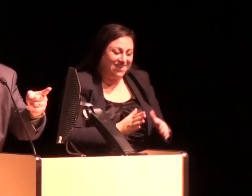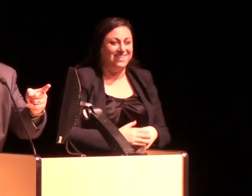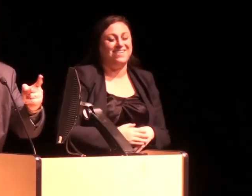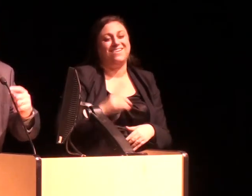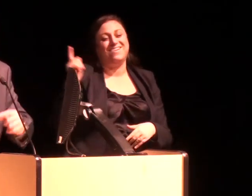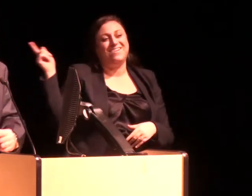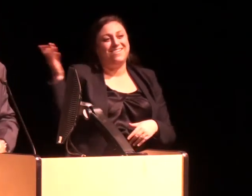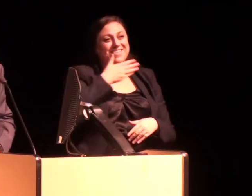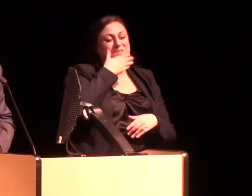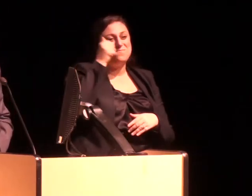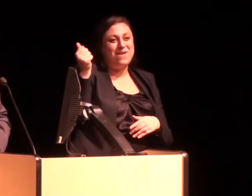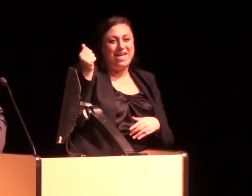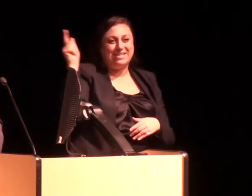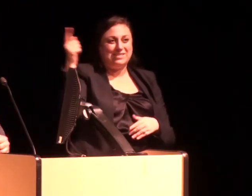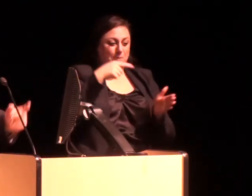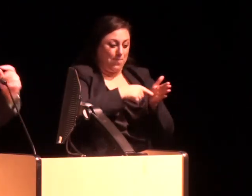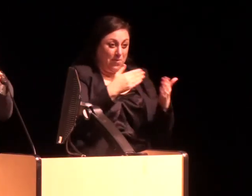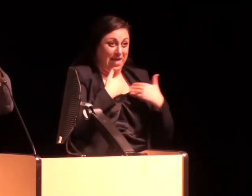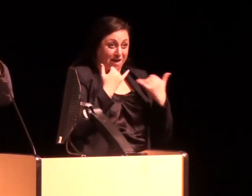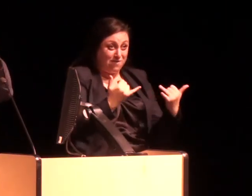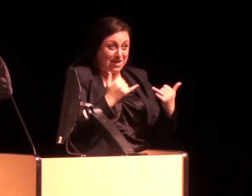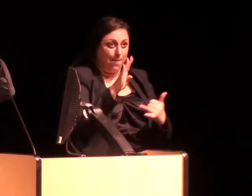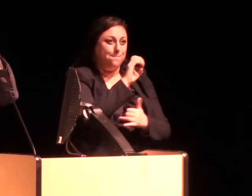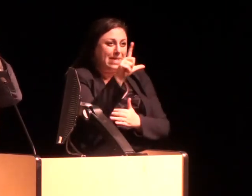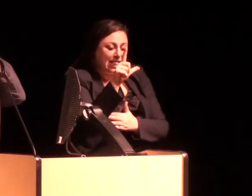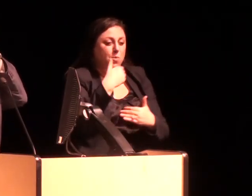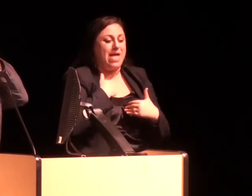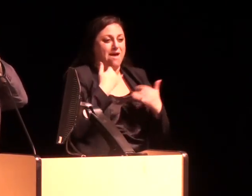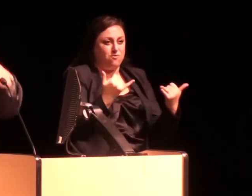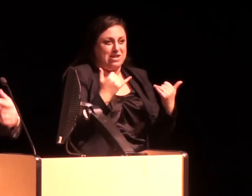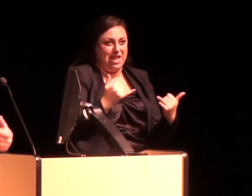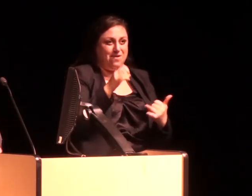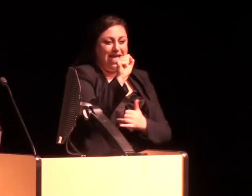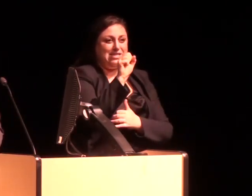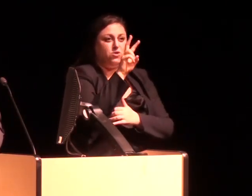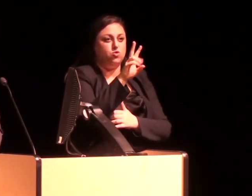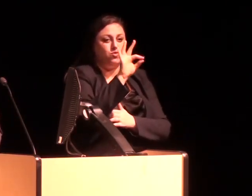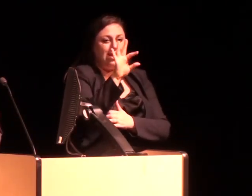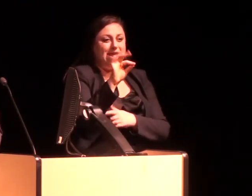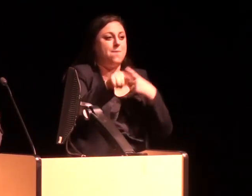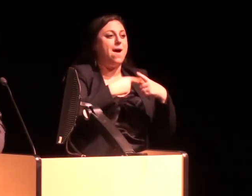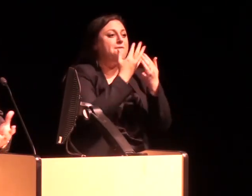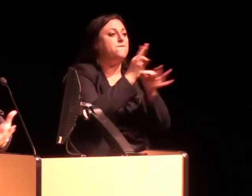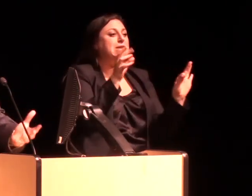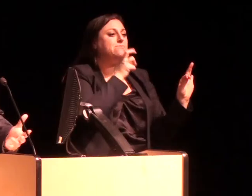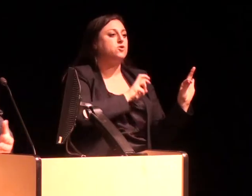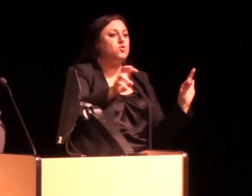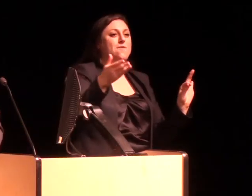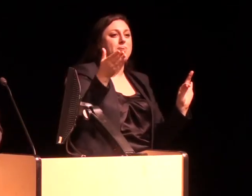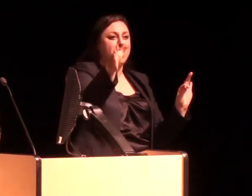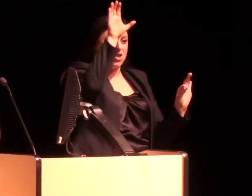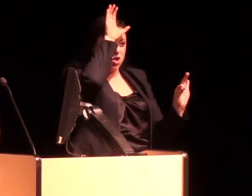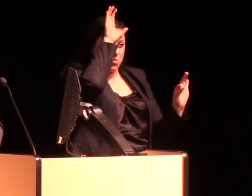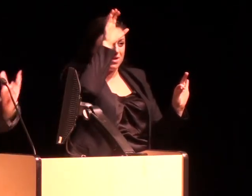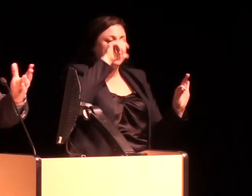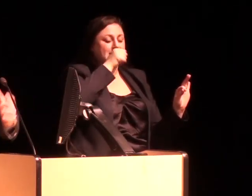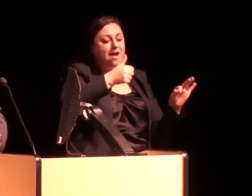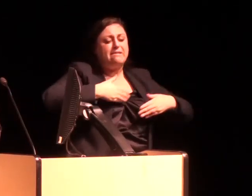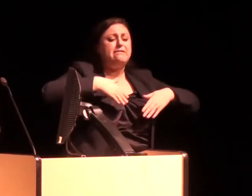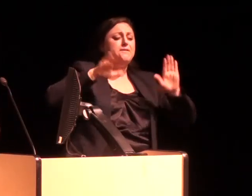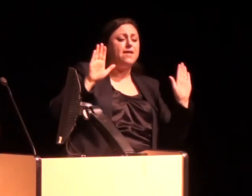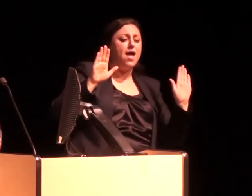This is the best bill that we have right now in Congress, S-299. It's about freedom to travel to Cuba. Again, it's not a concession to Cuba.